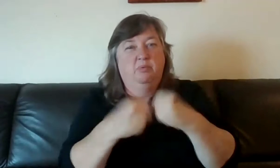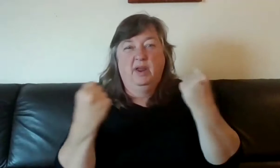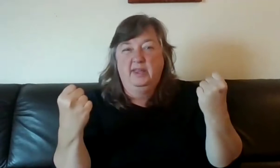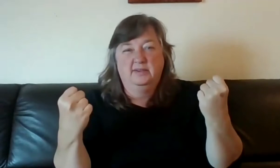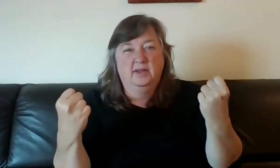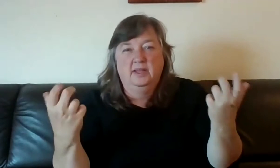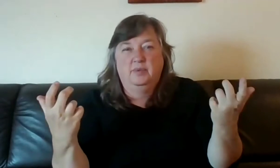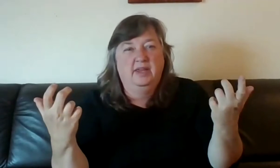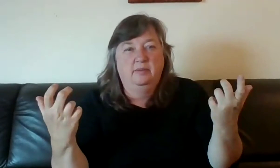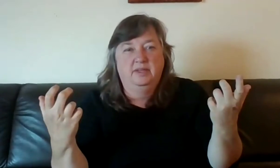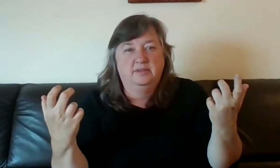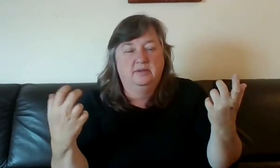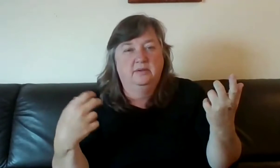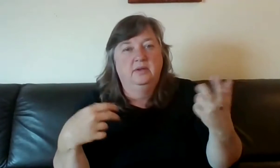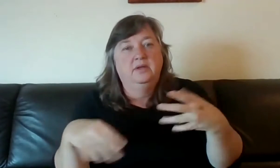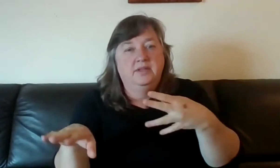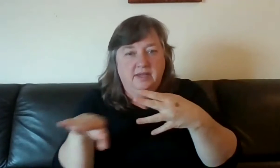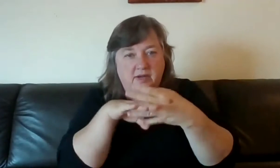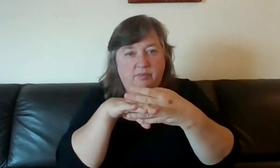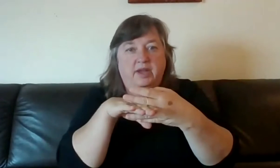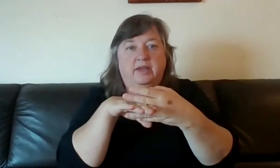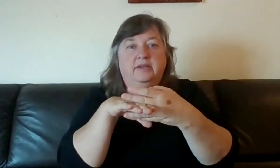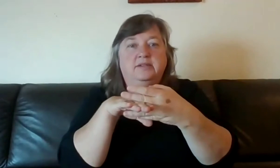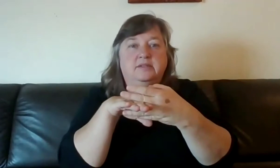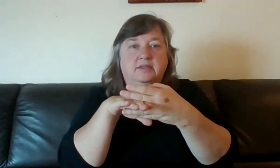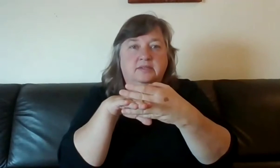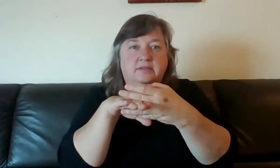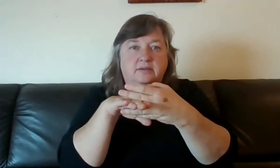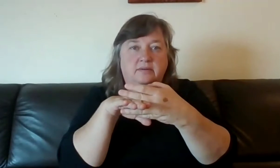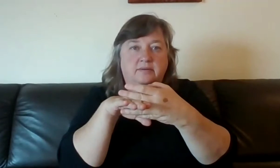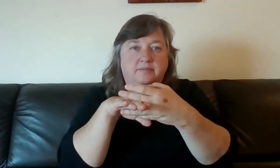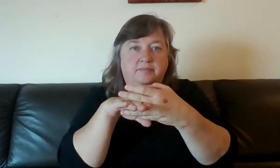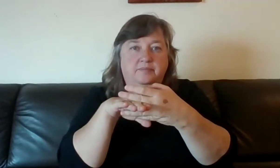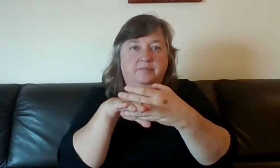break it. It's kind of like breaking a pencil. Taking a break is this.